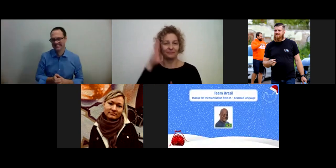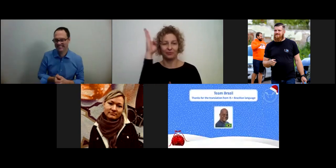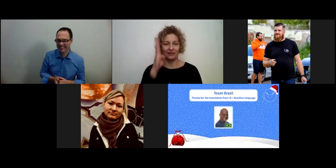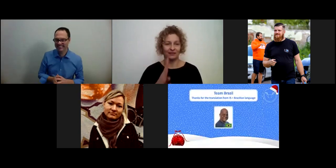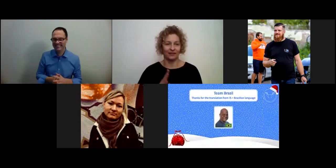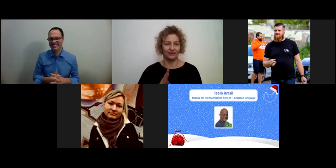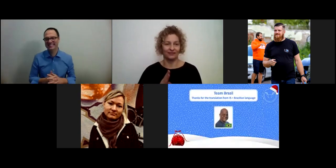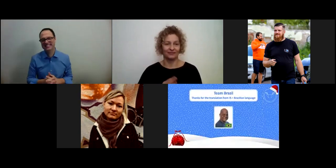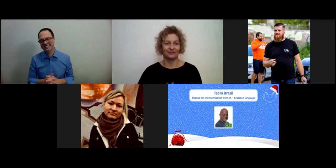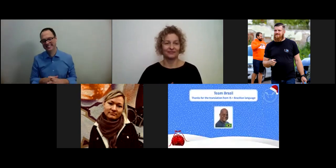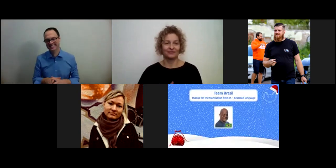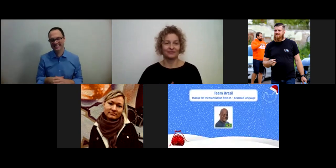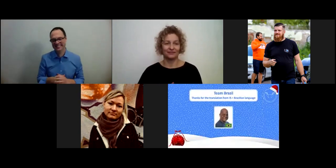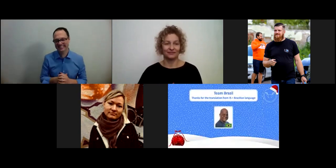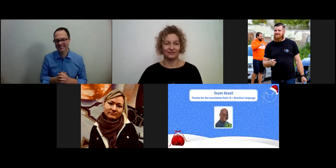Brazil.